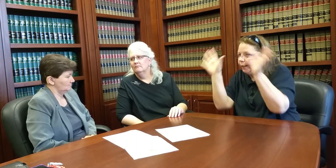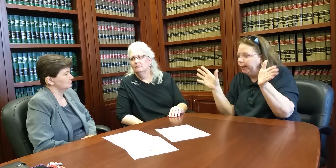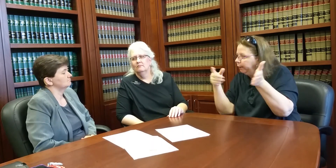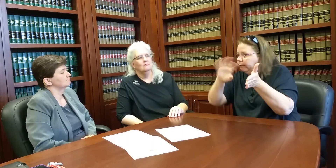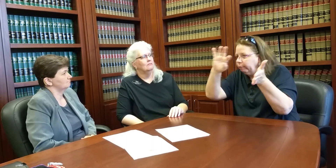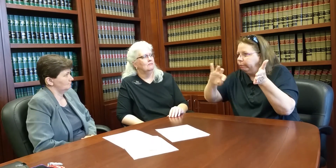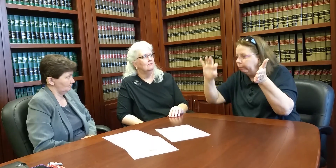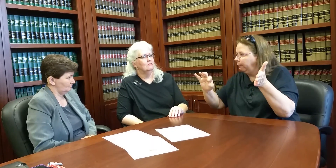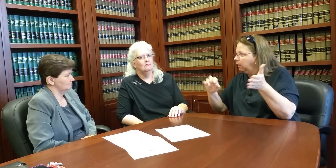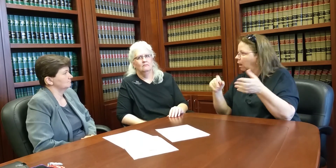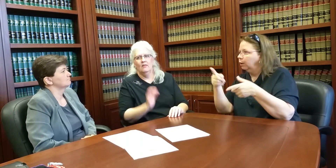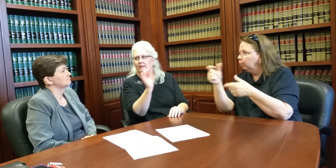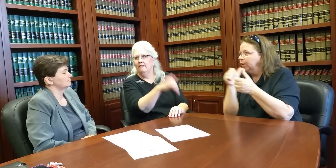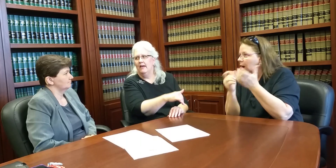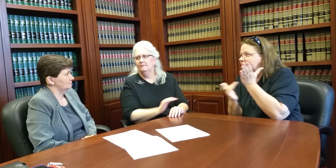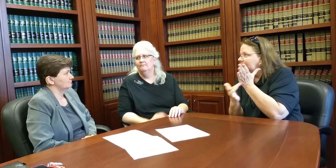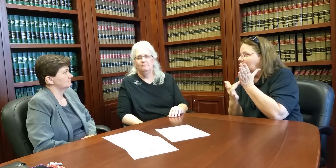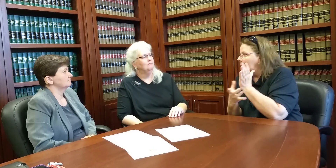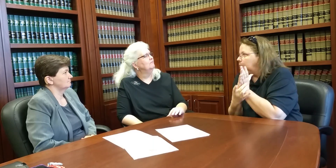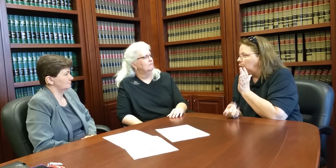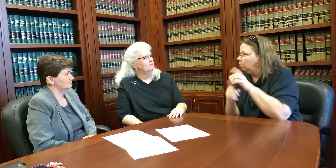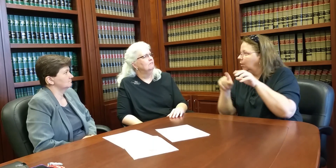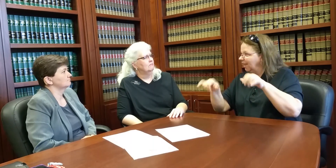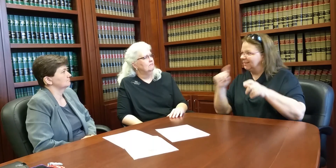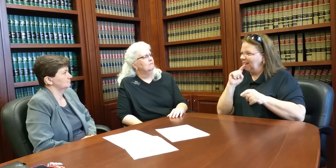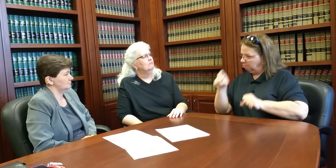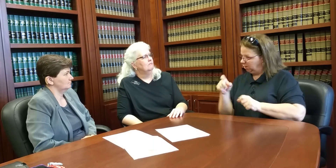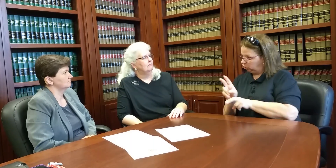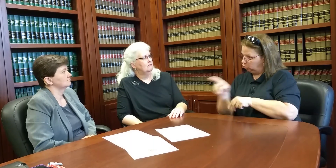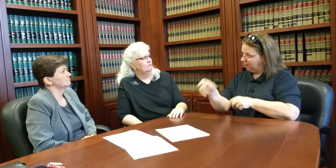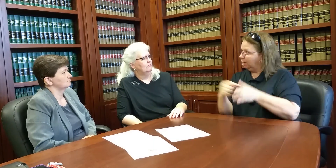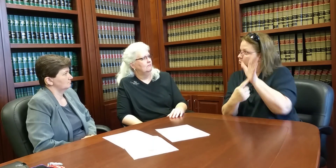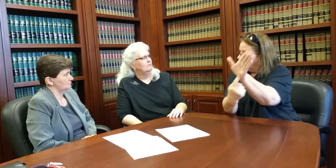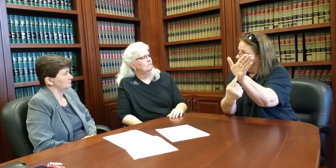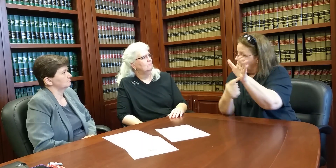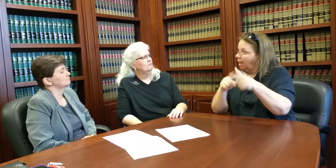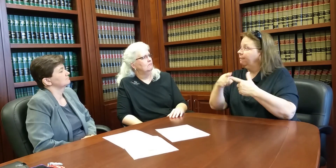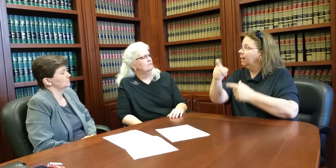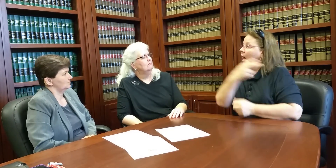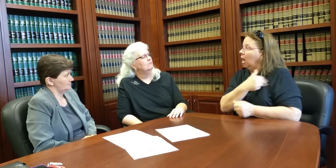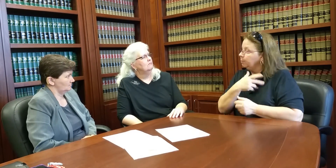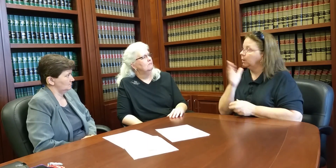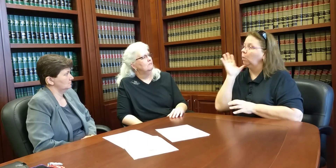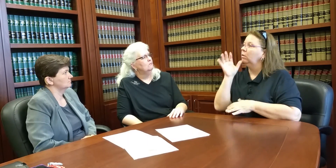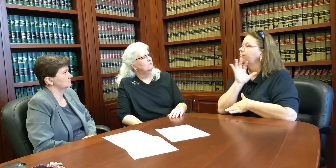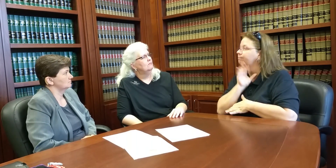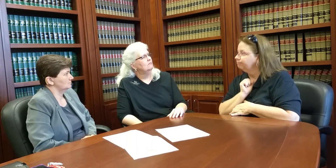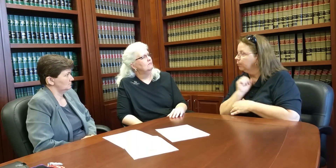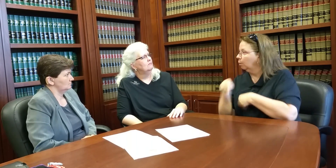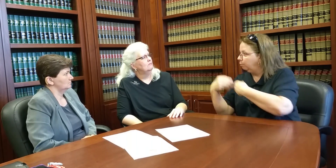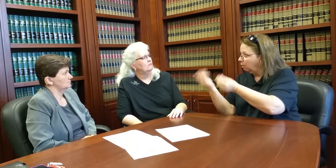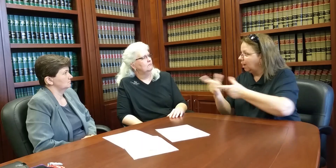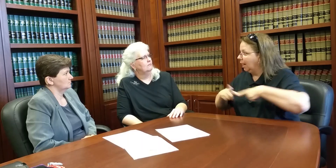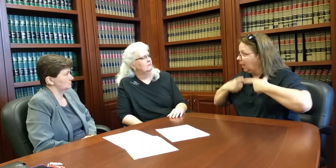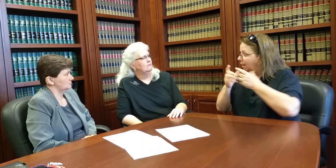clear. You're not technical like deaf must use that. Then the hospital will profile life with